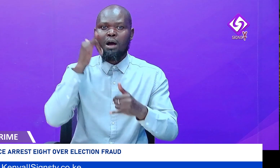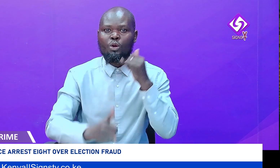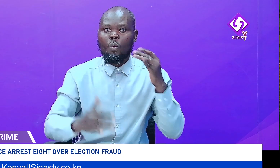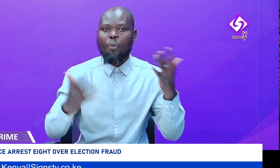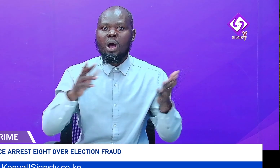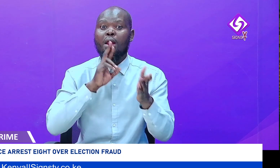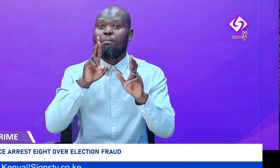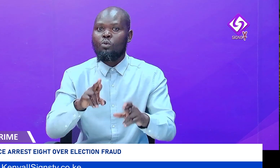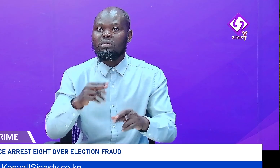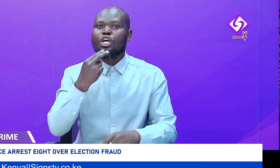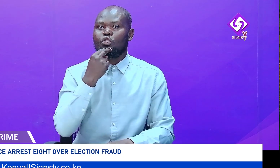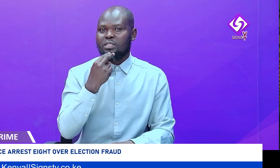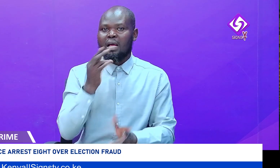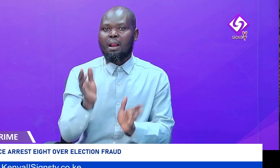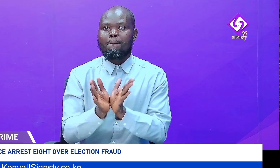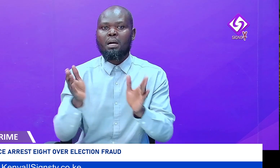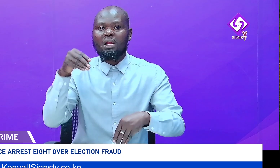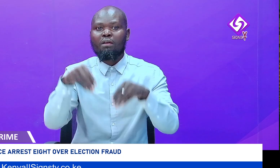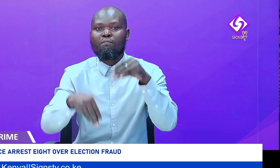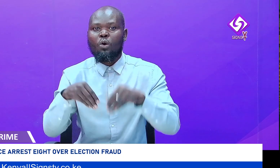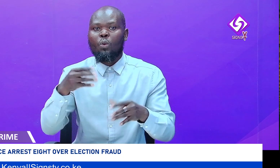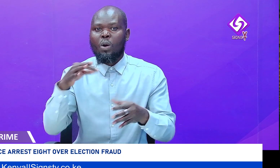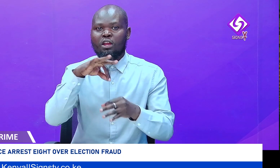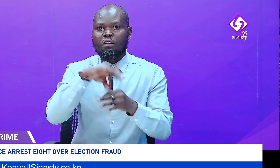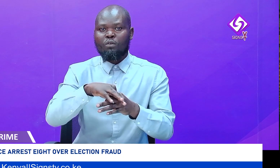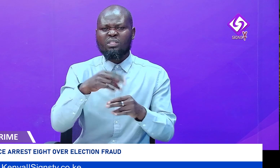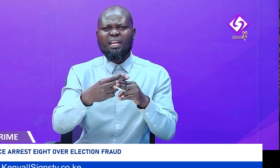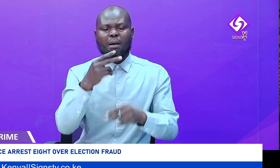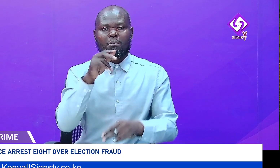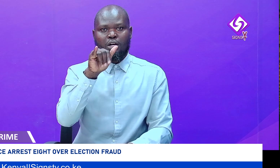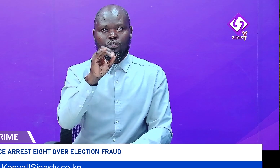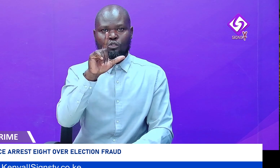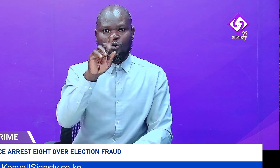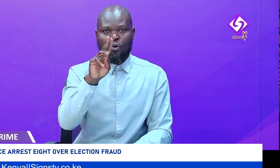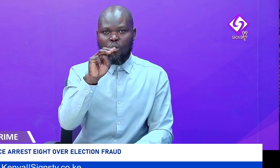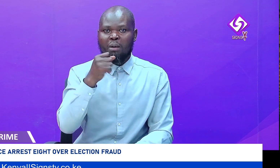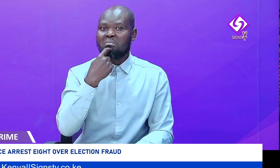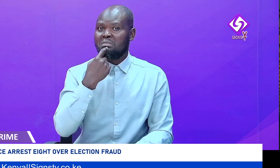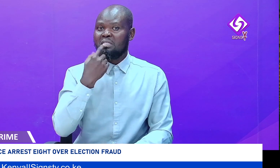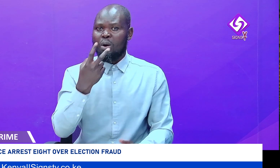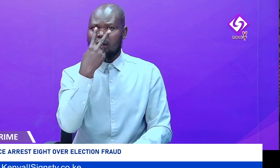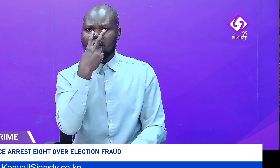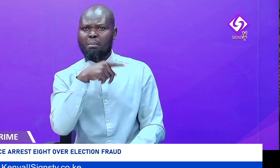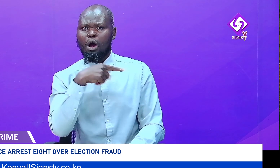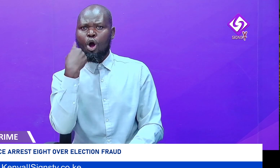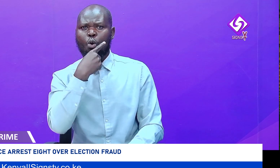fraud as the country awaits the final results of Tuesday's general election. Inspector